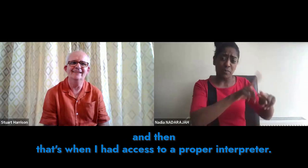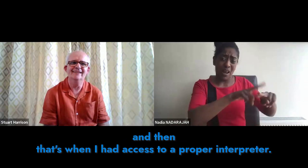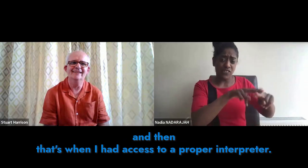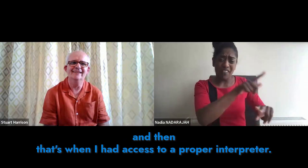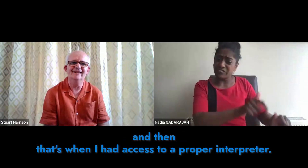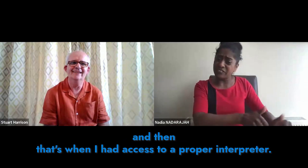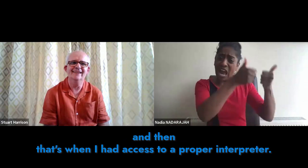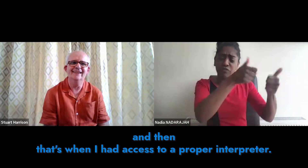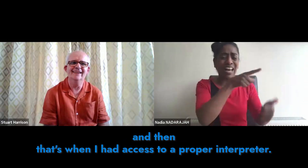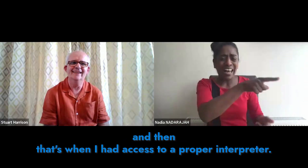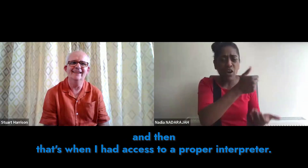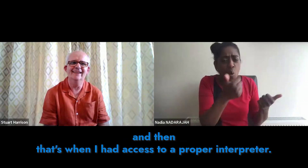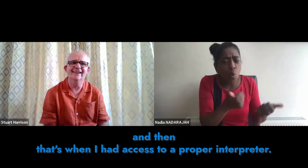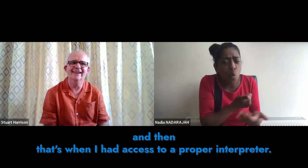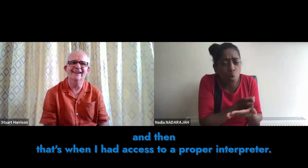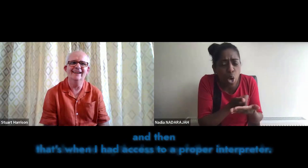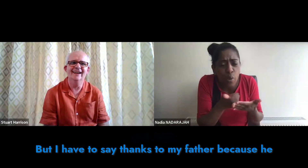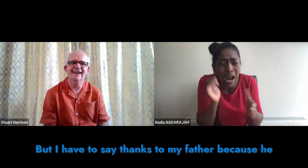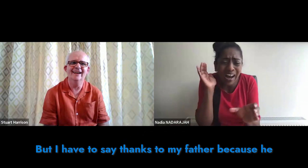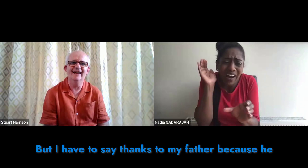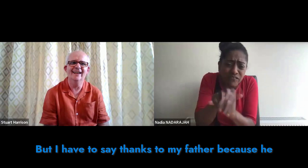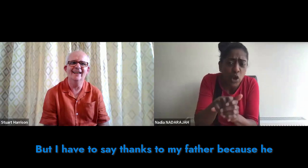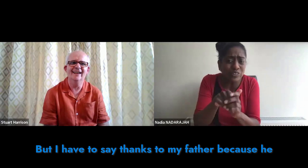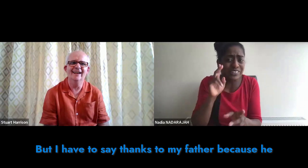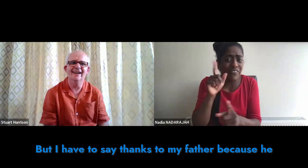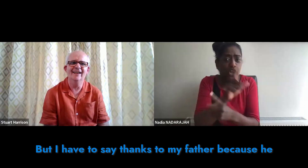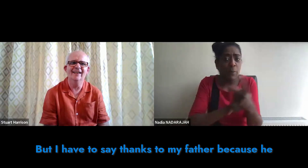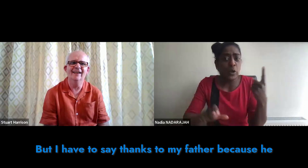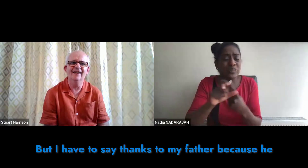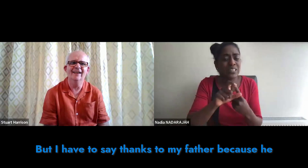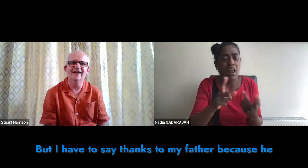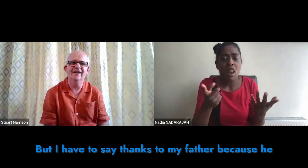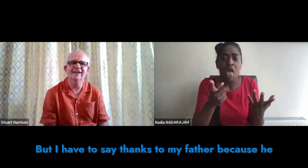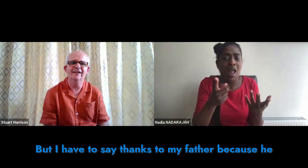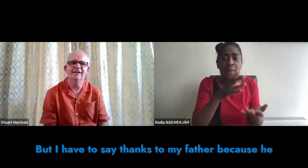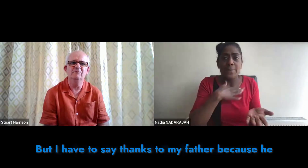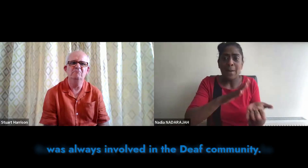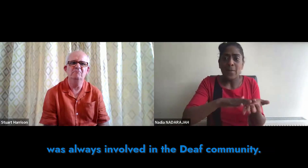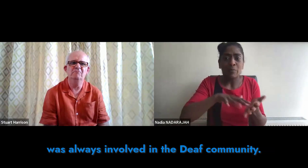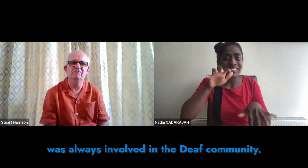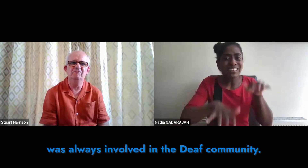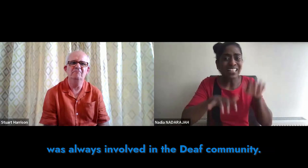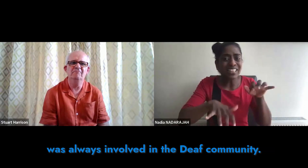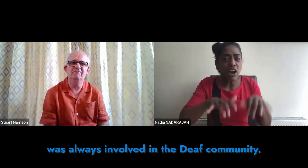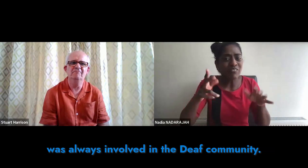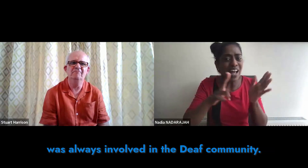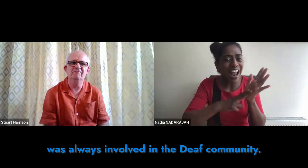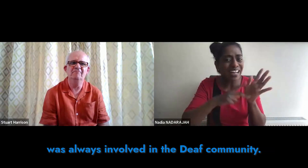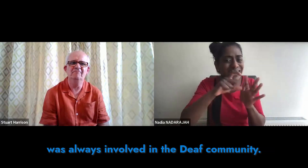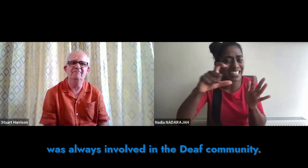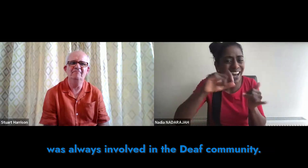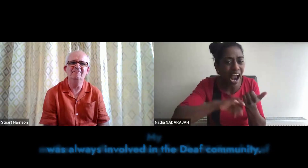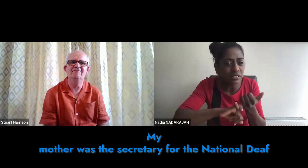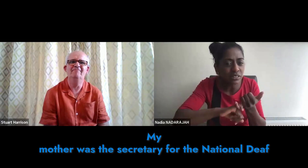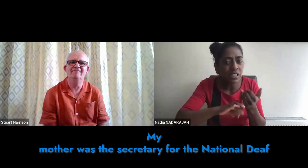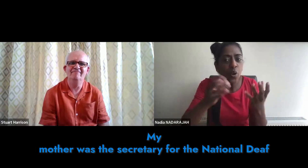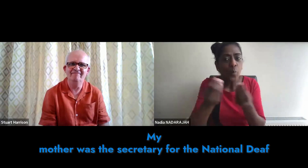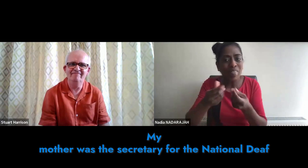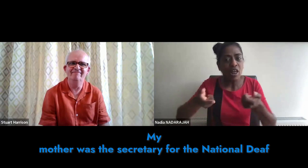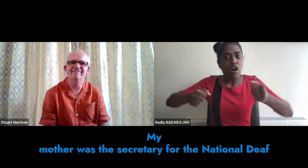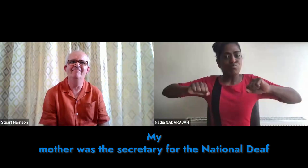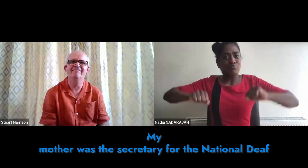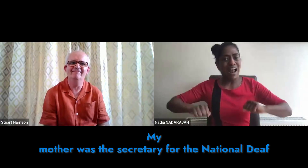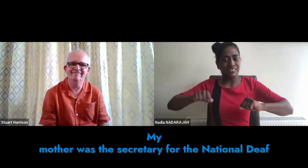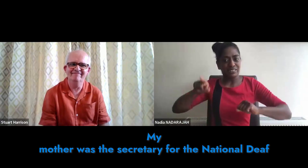then that's when I had access to a proper interpreter. But I have to say, thanks to my father, because he was always involved in the deaf community.